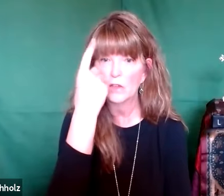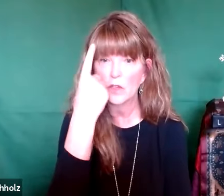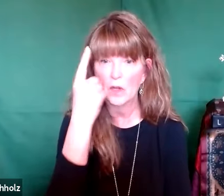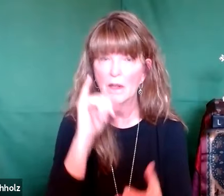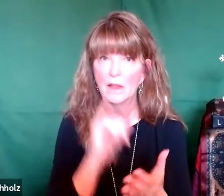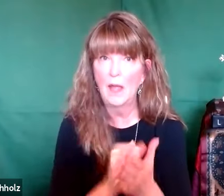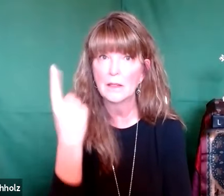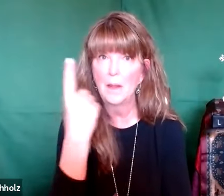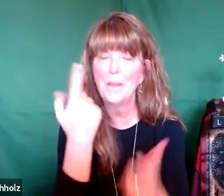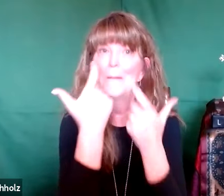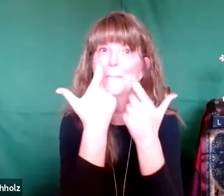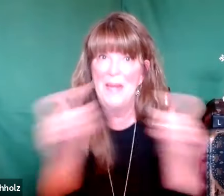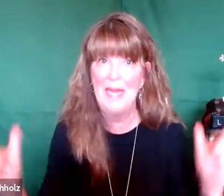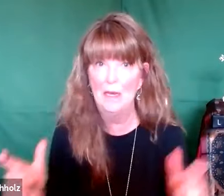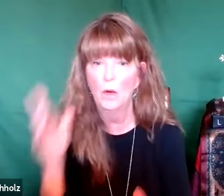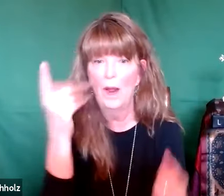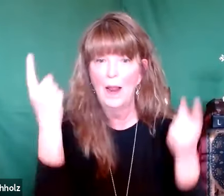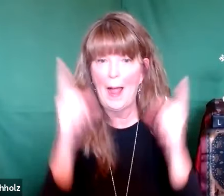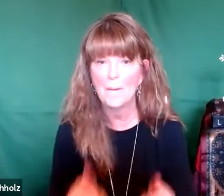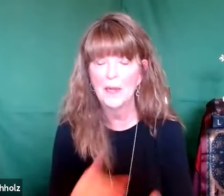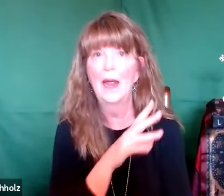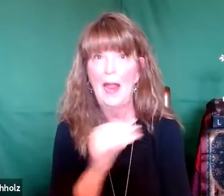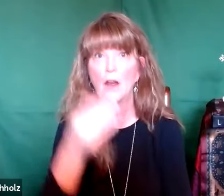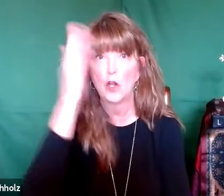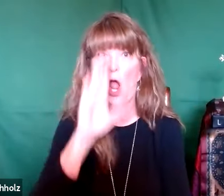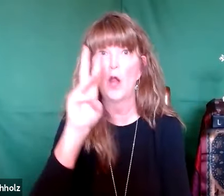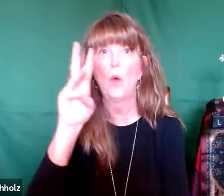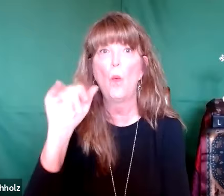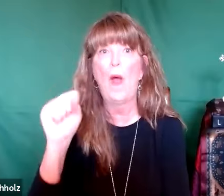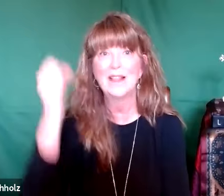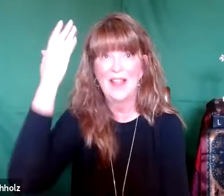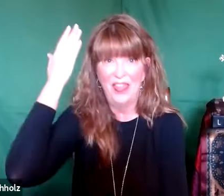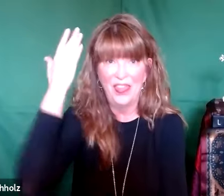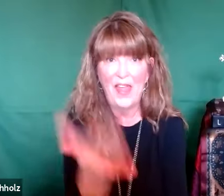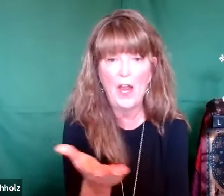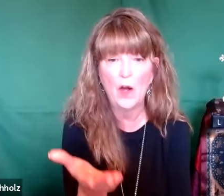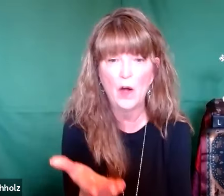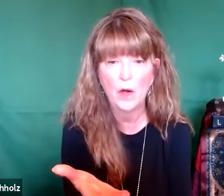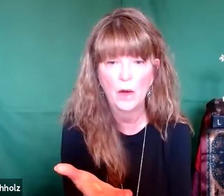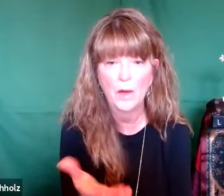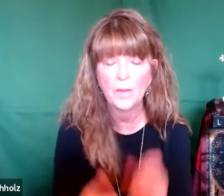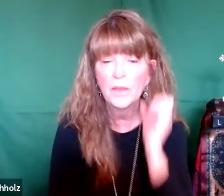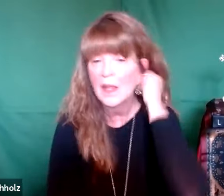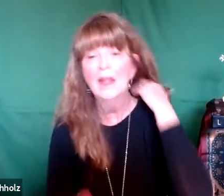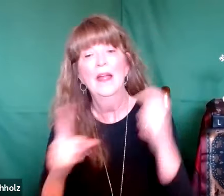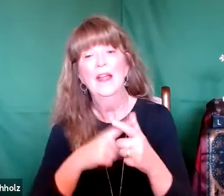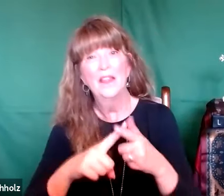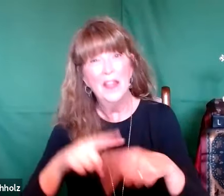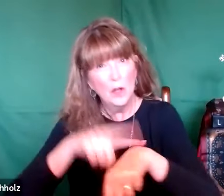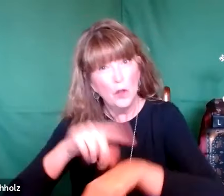make sure that we understand that something important, something big to happen was going to happen, and that God